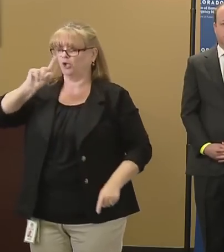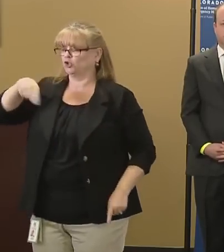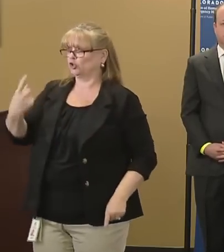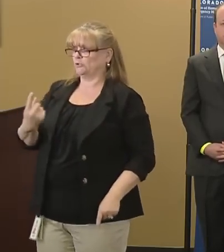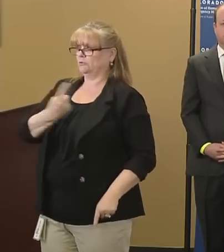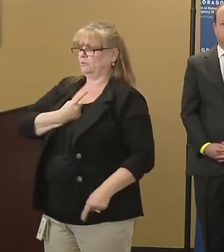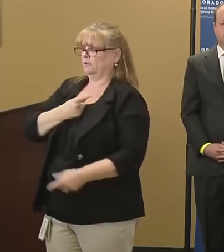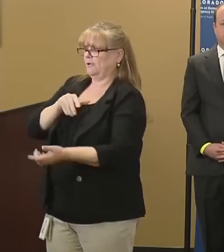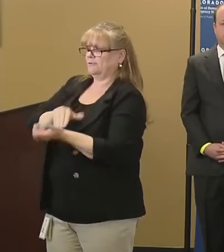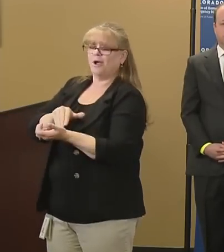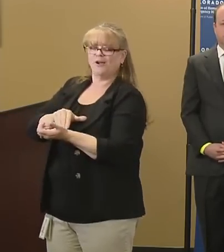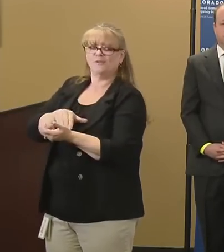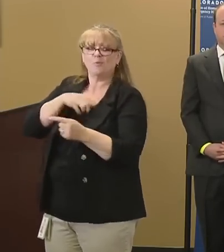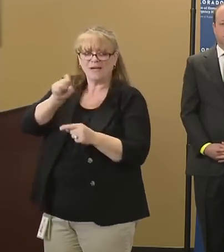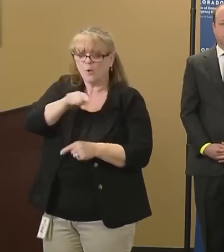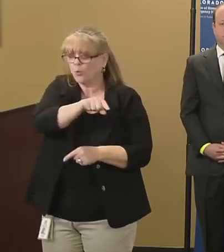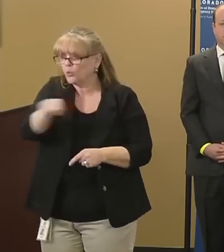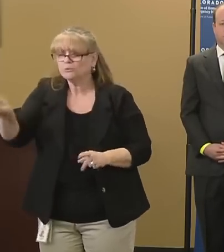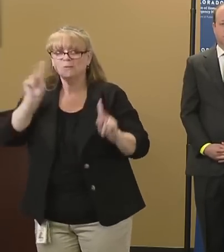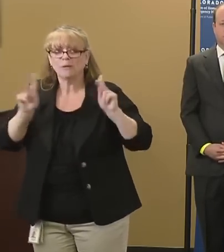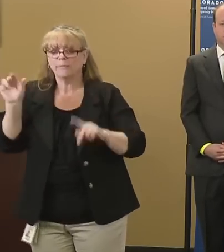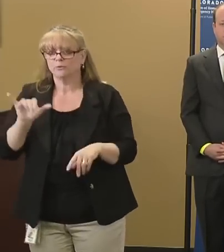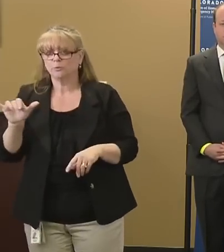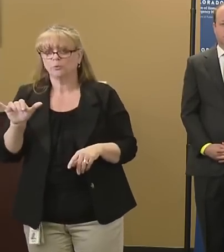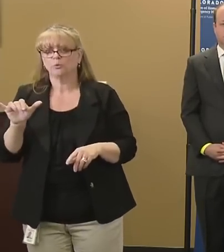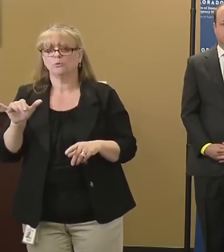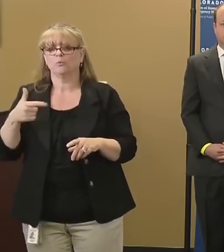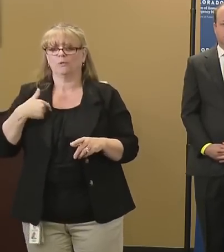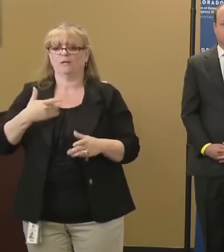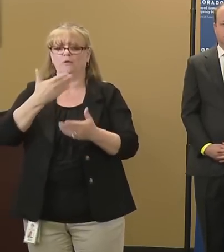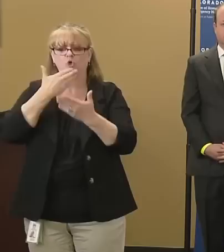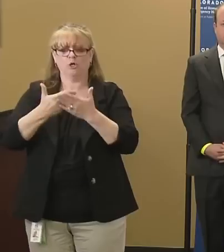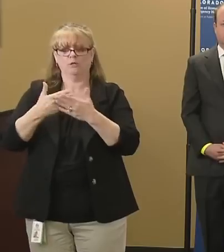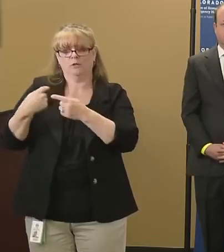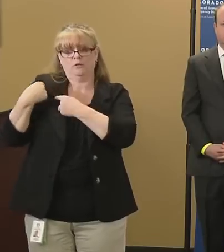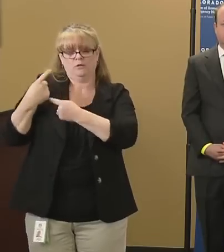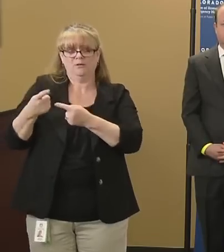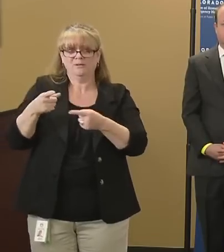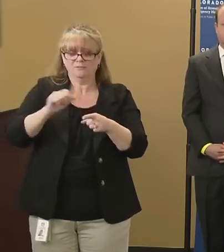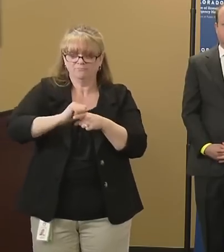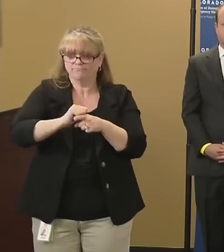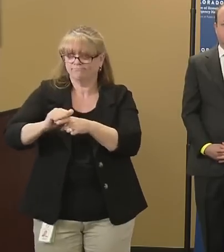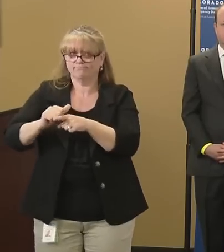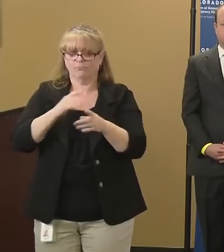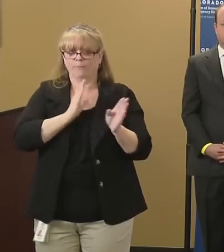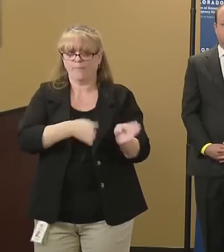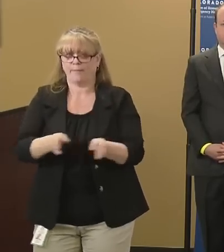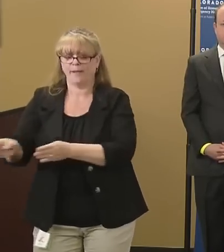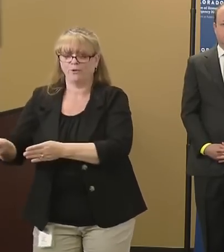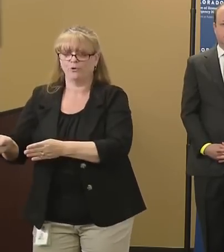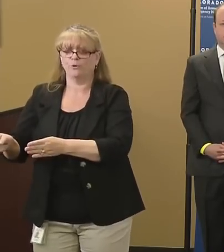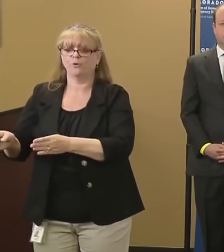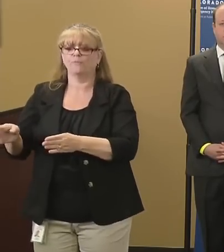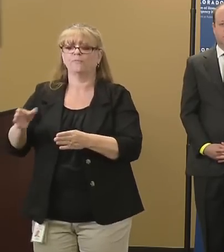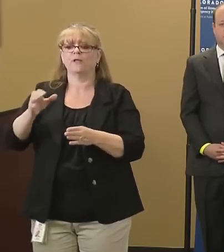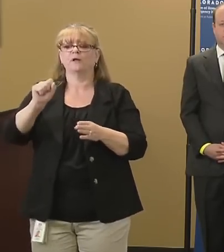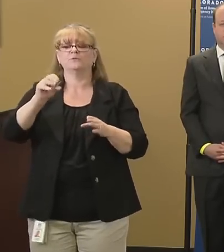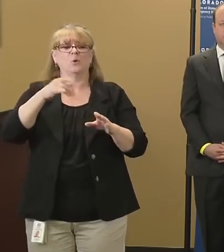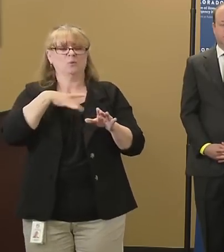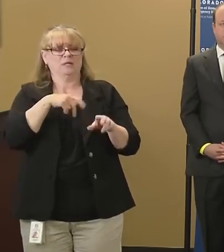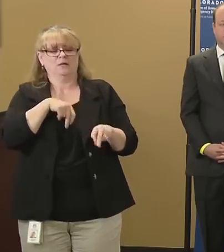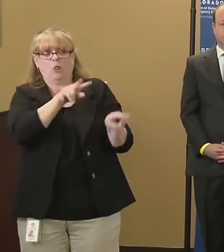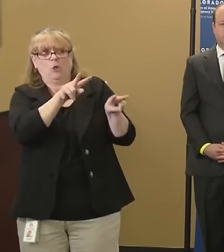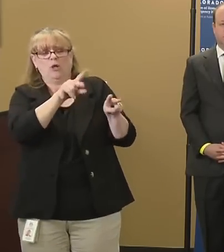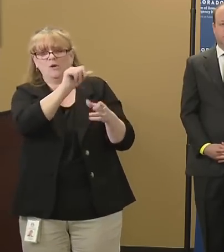that people have prepared accordingly, that I think we should be okay. But as I said, New York's an example where they need